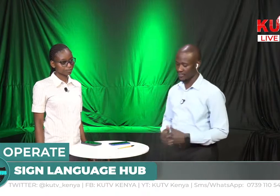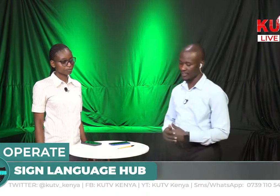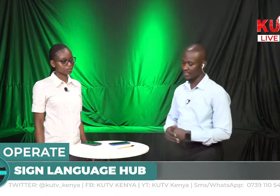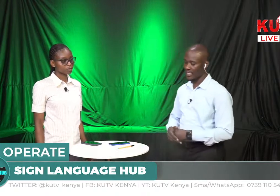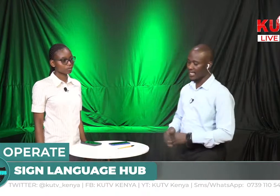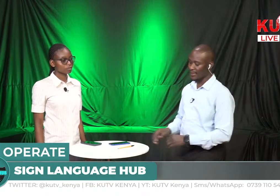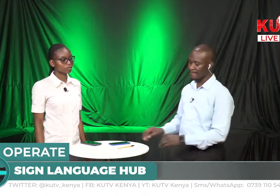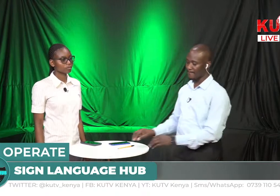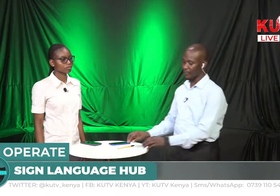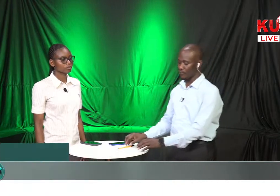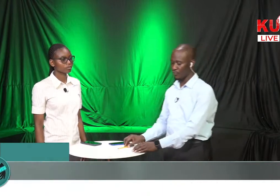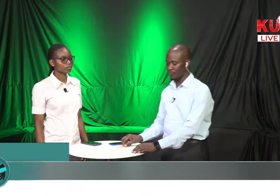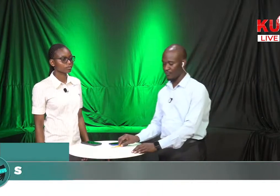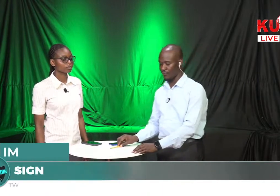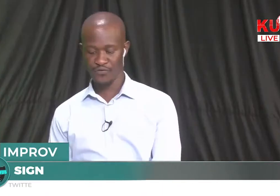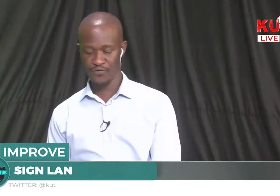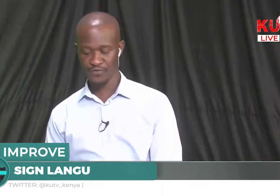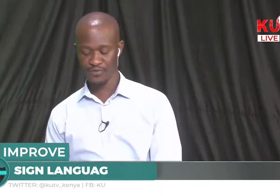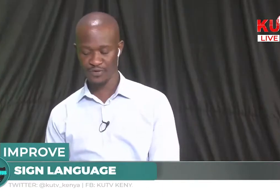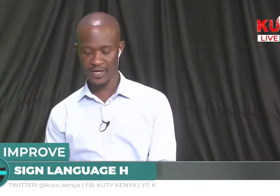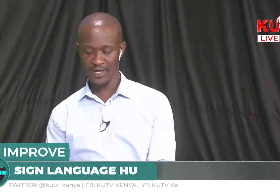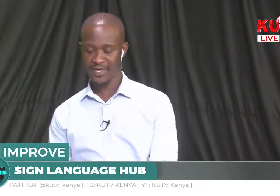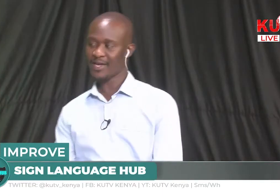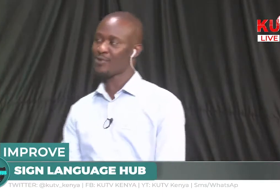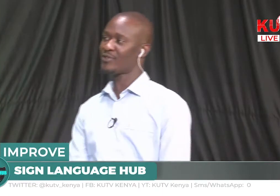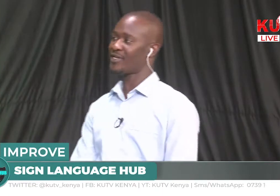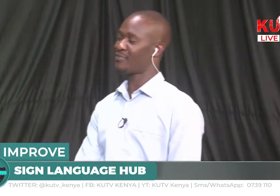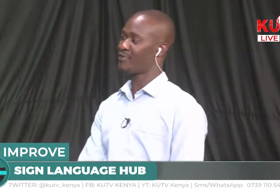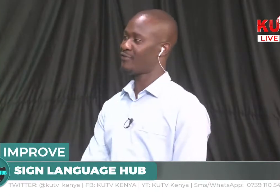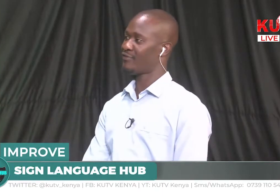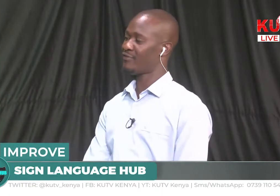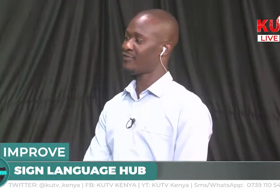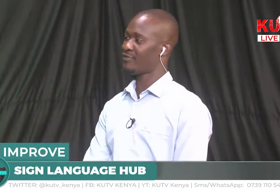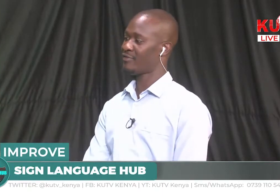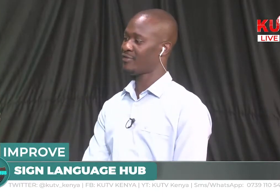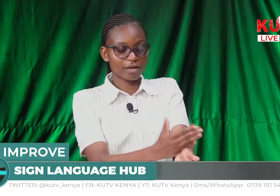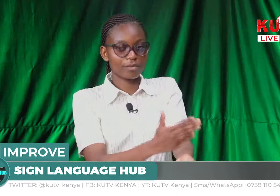is improve, okay? How do you say improve?